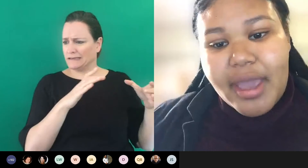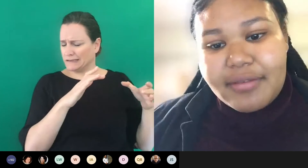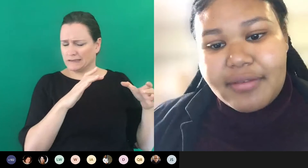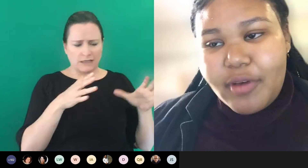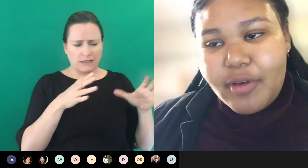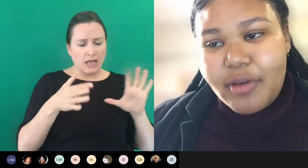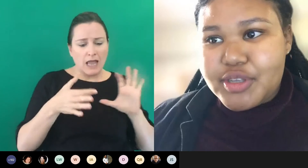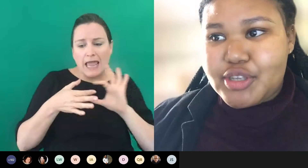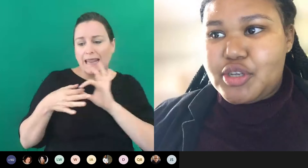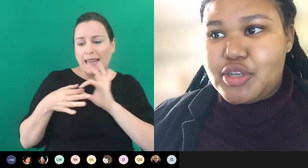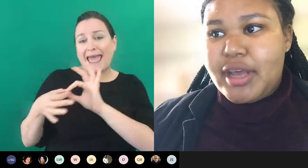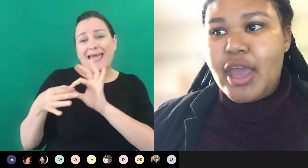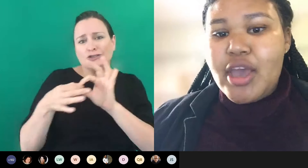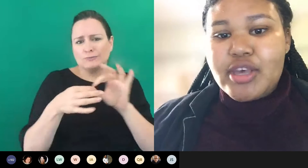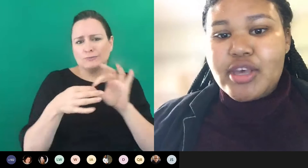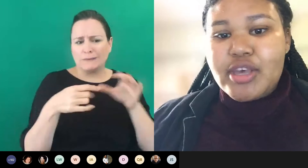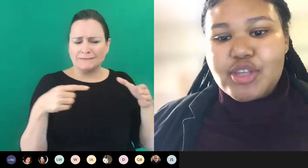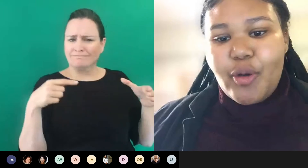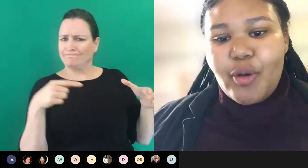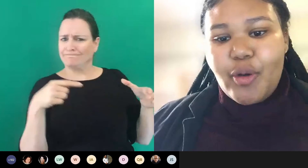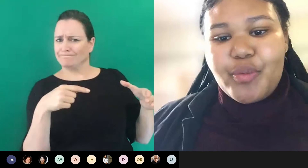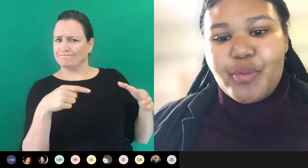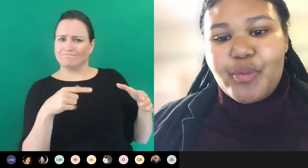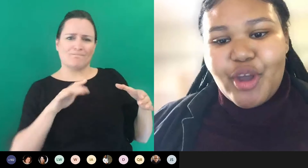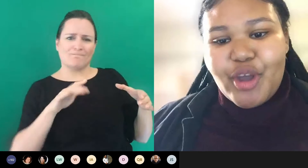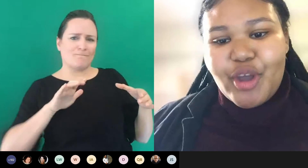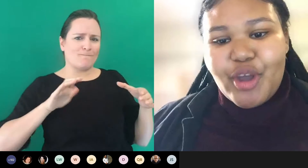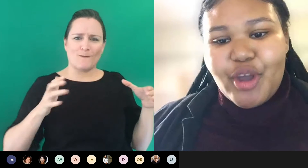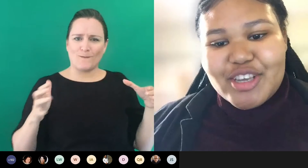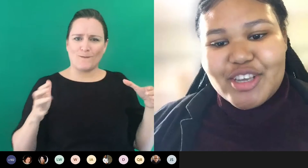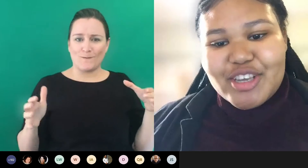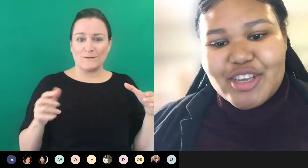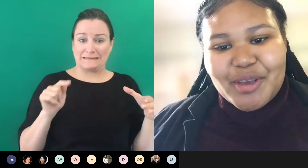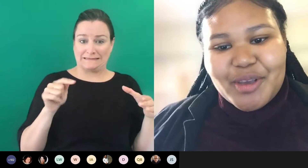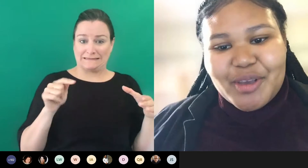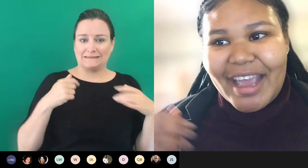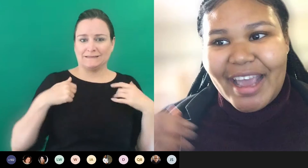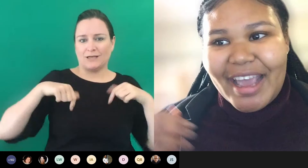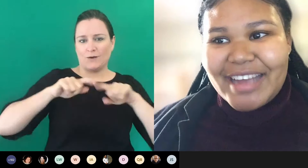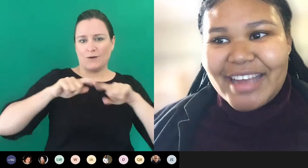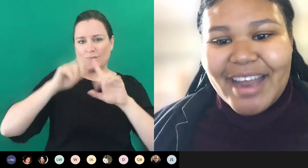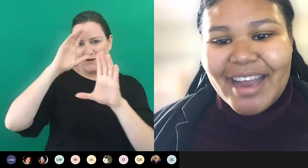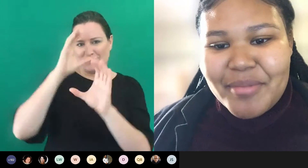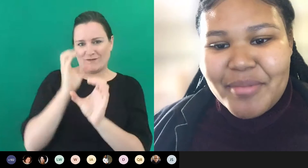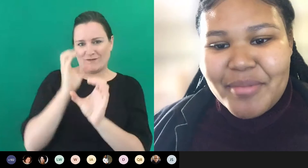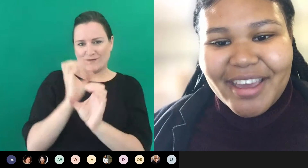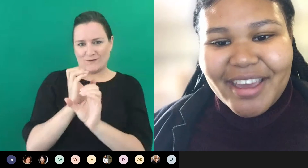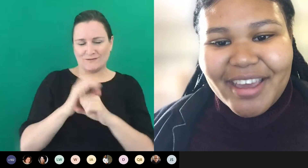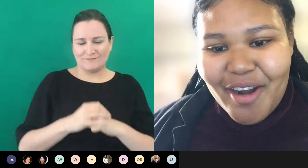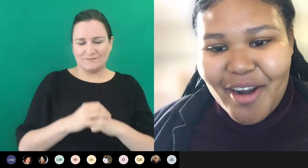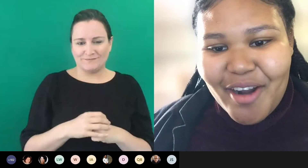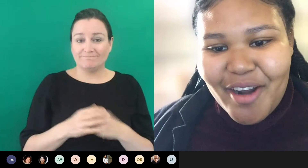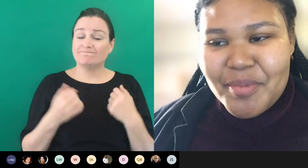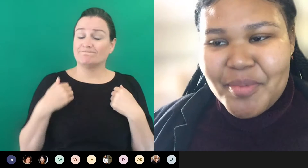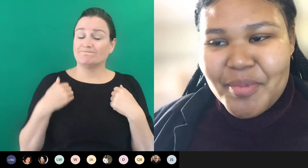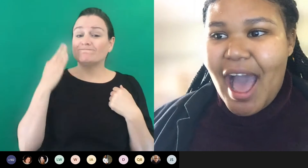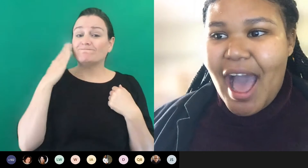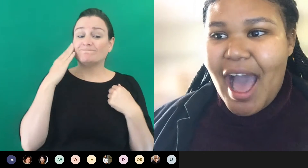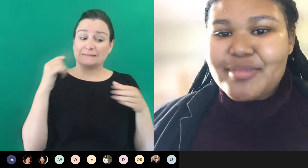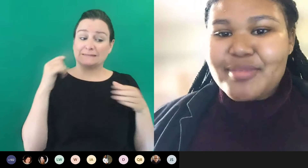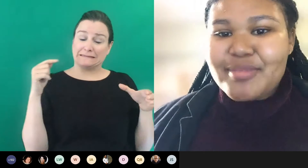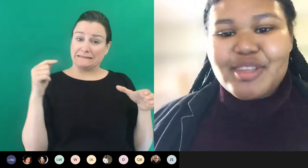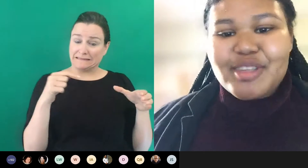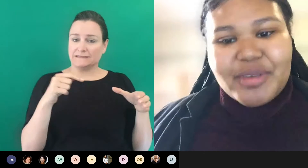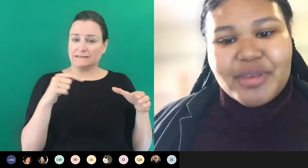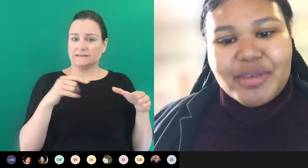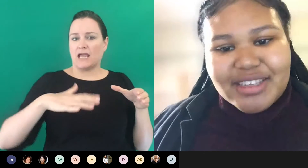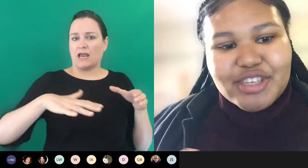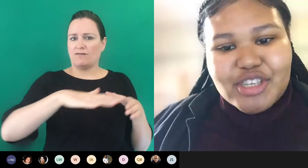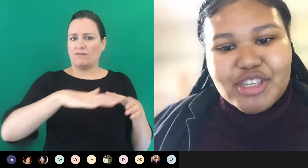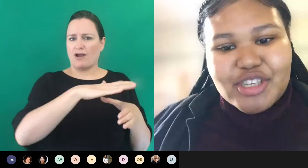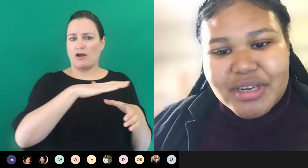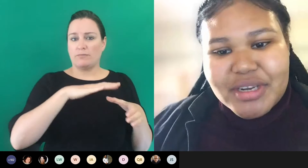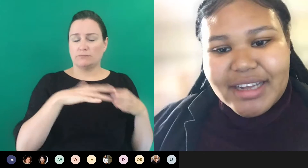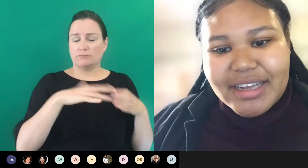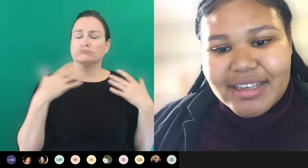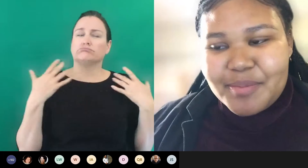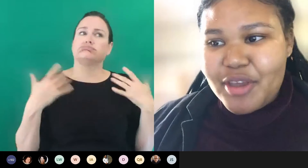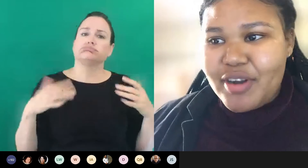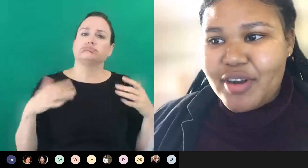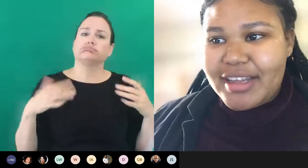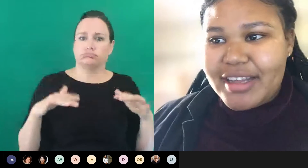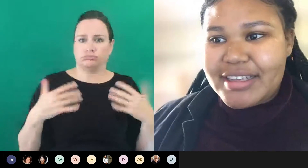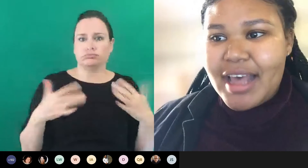our main focuses today. So we know that this creates quite a dynamic environment. So yes, the